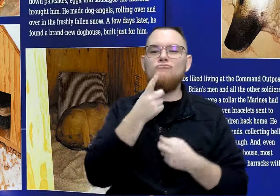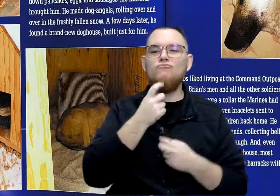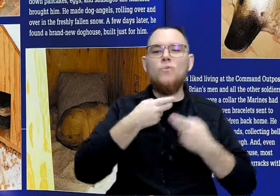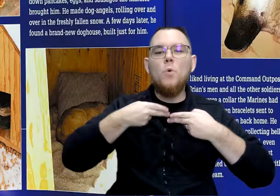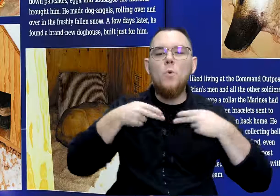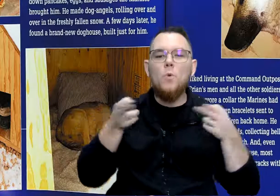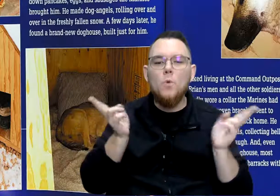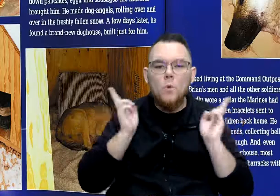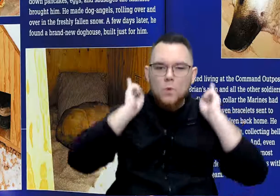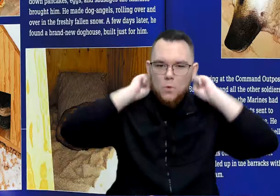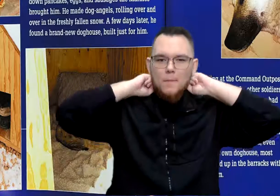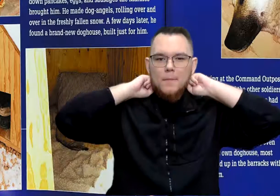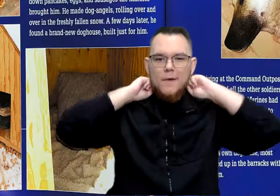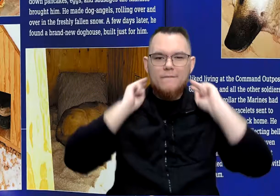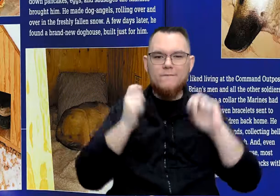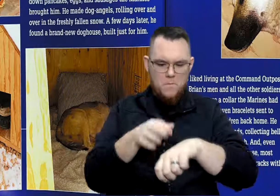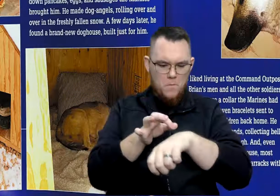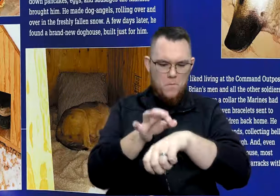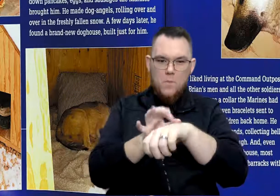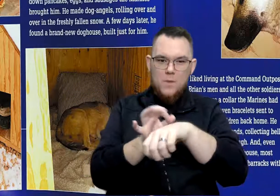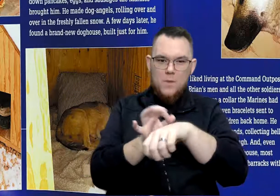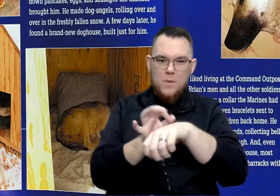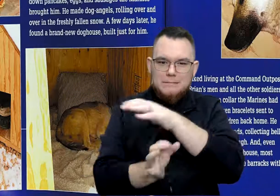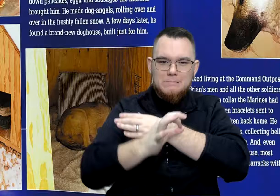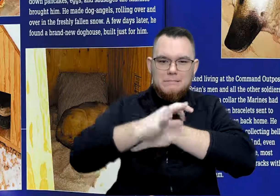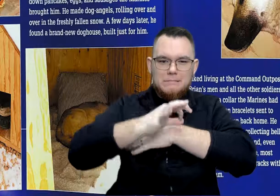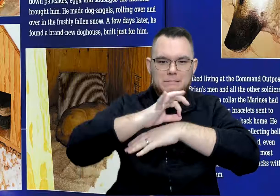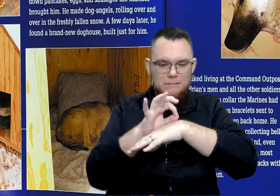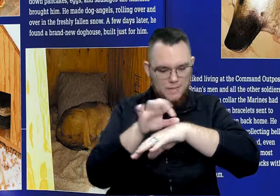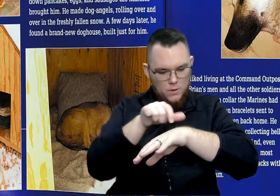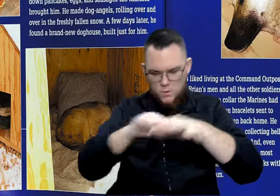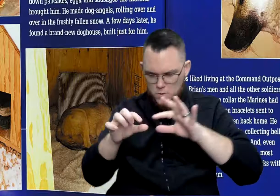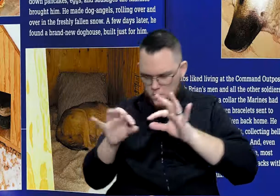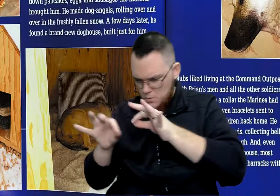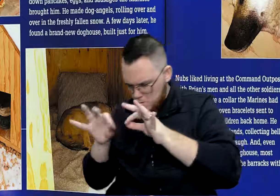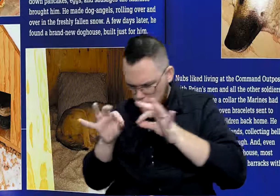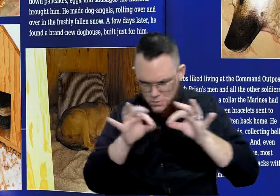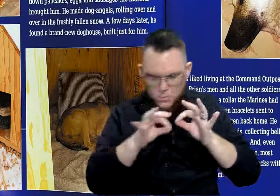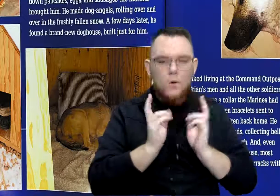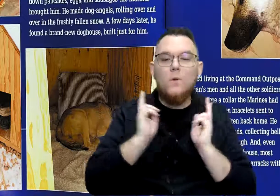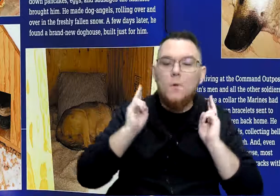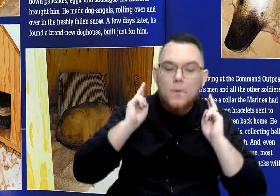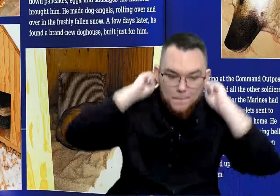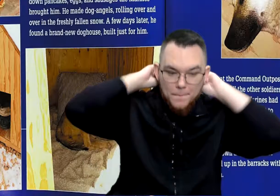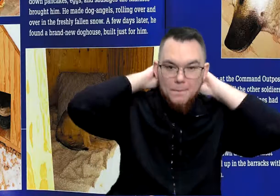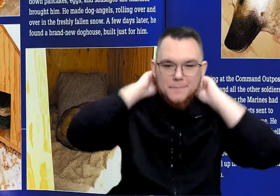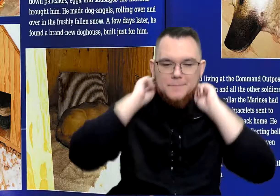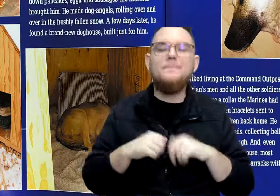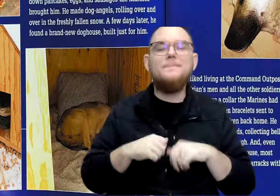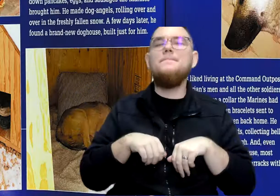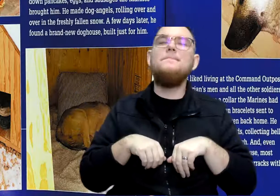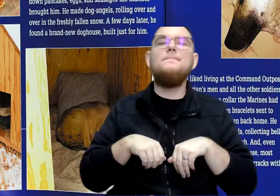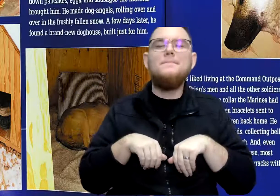from woven bracelets sent to them from school children back home. He cheered up his new friends, collecting